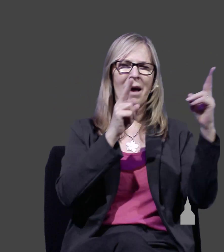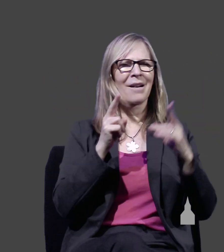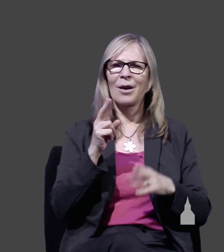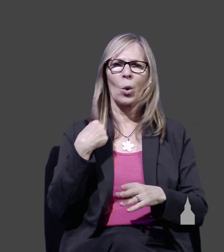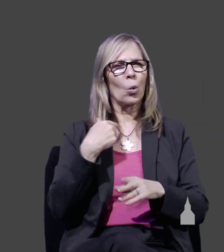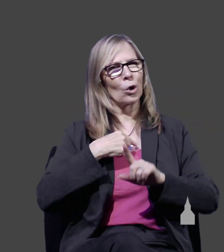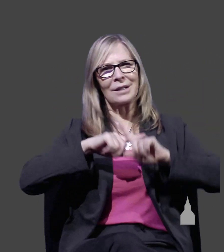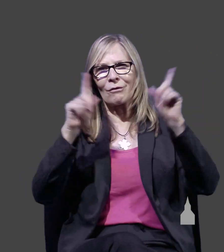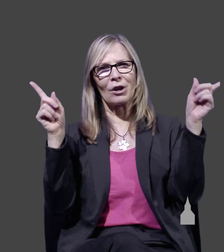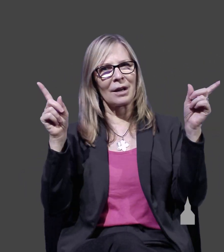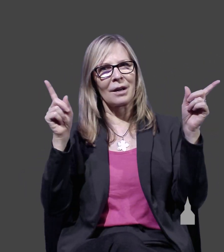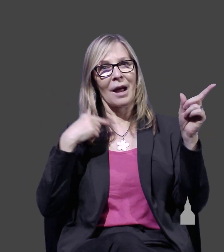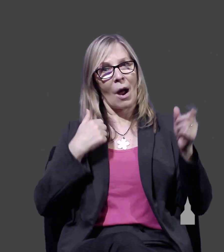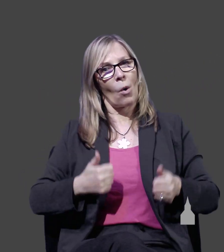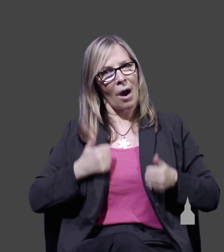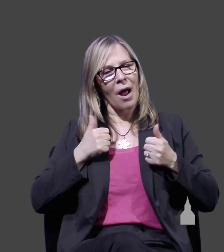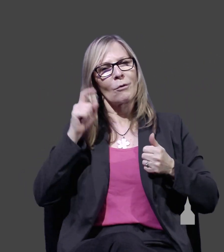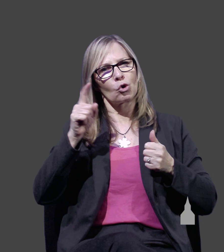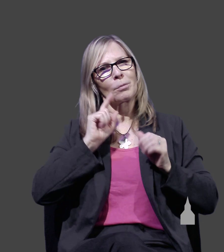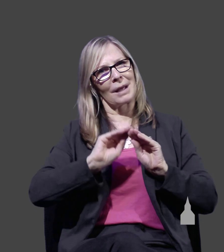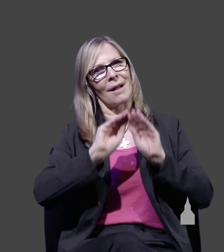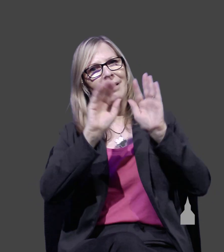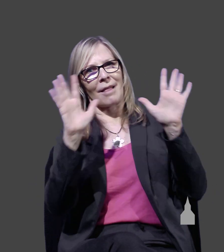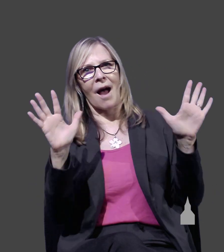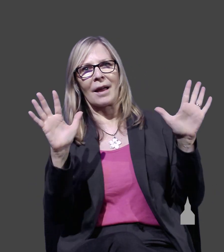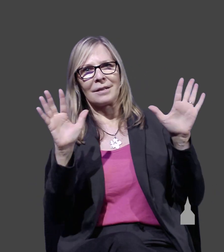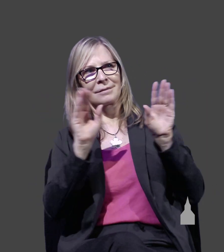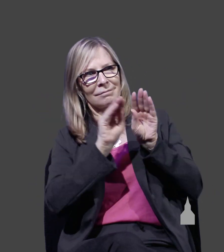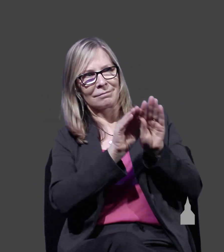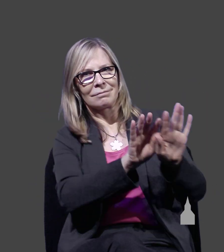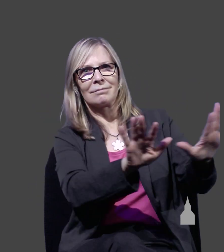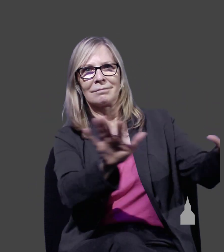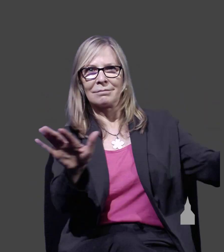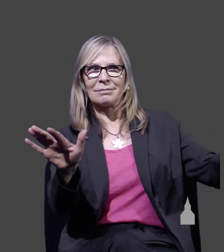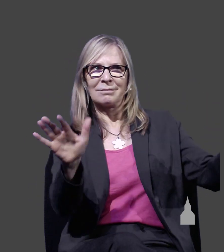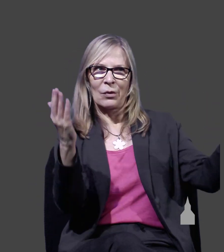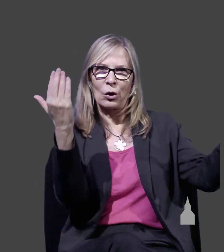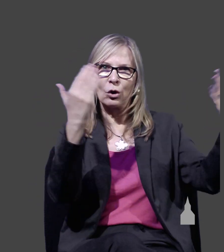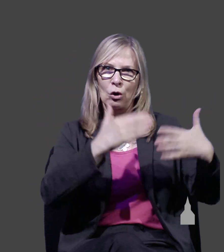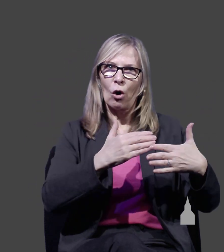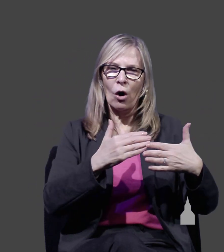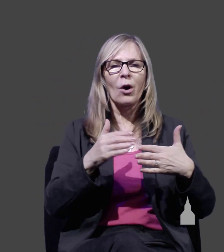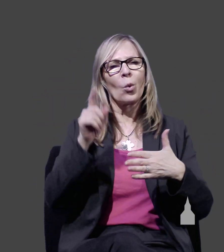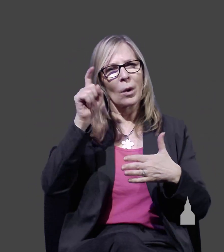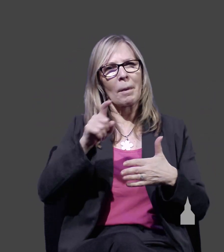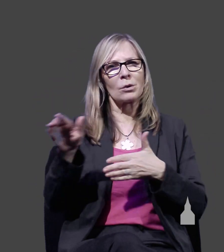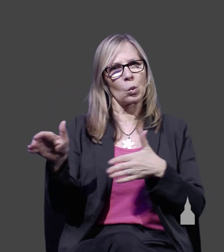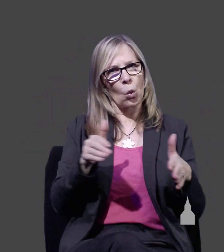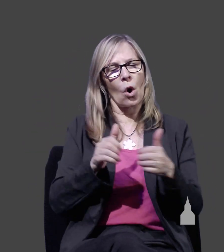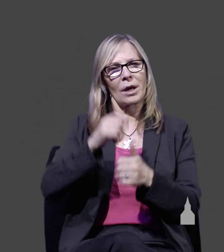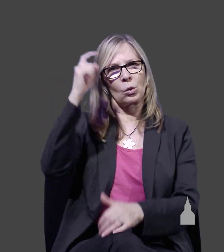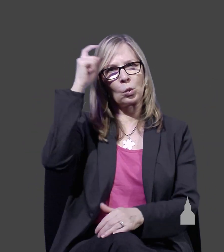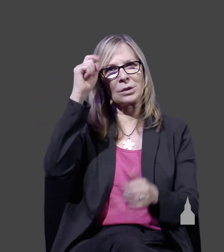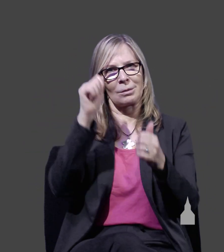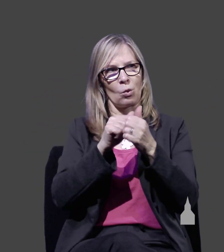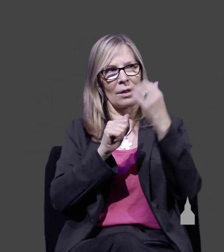Our lives can be a light penetrating in these dark days if we walk in wisdom towards